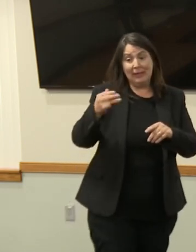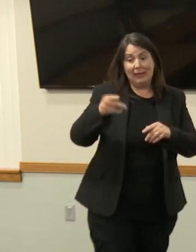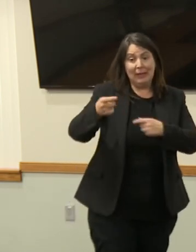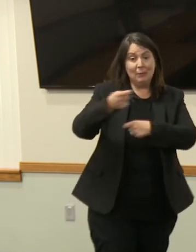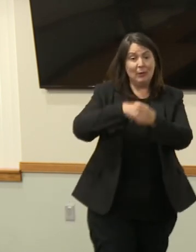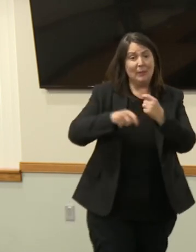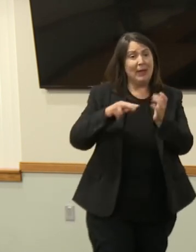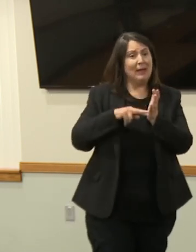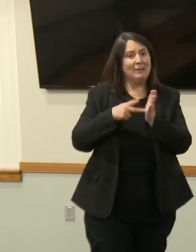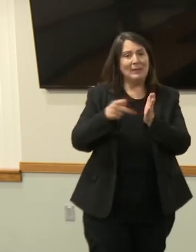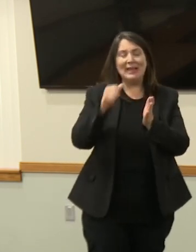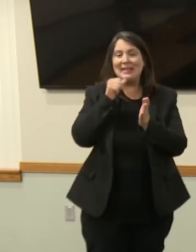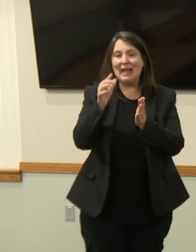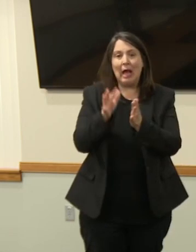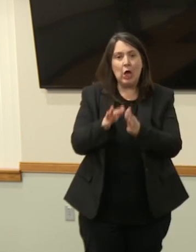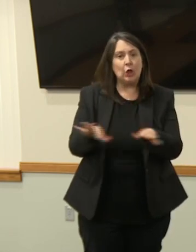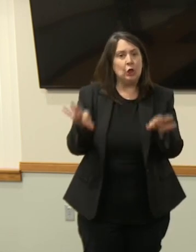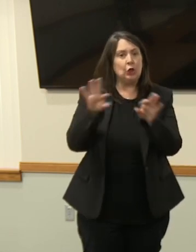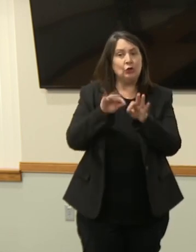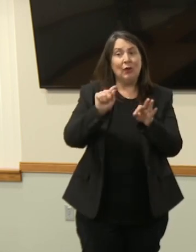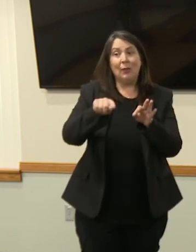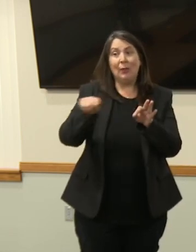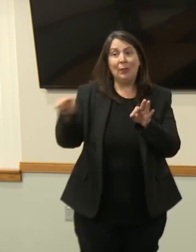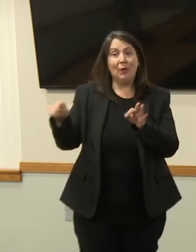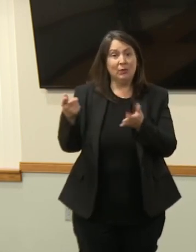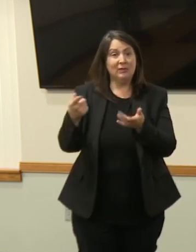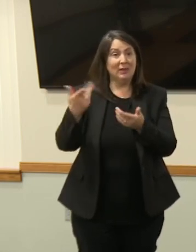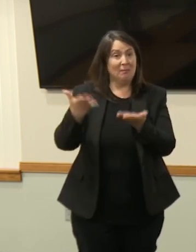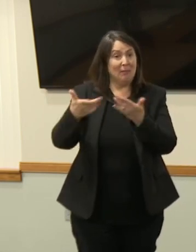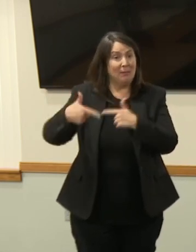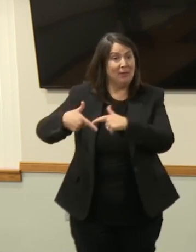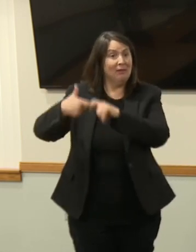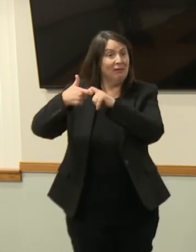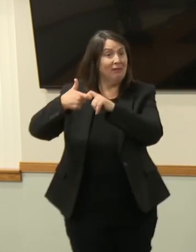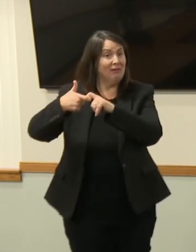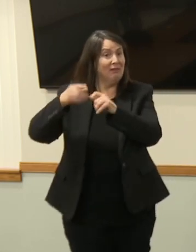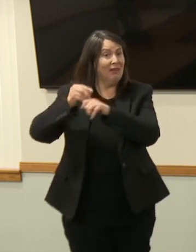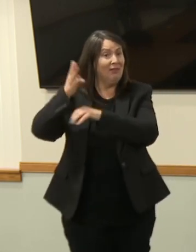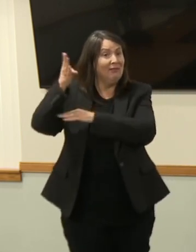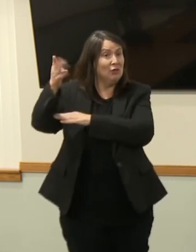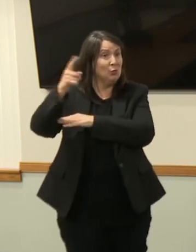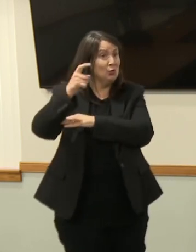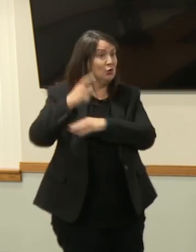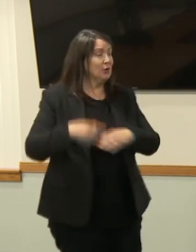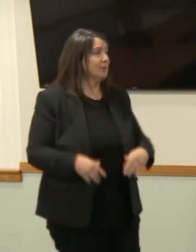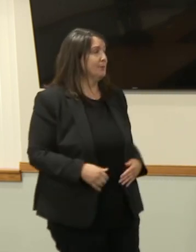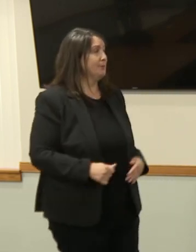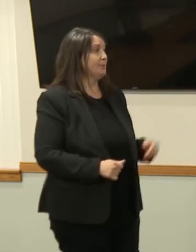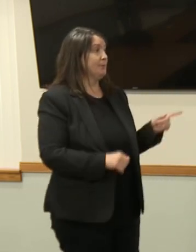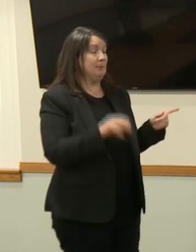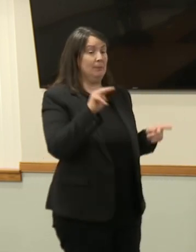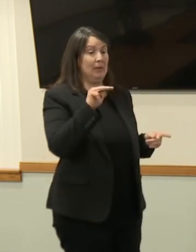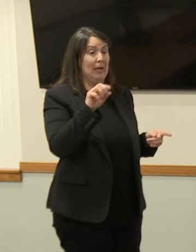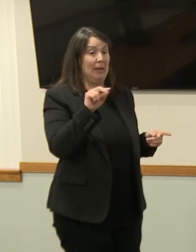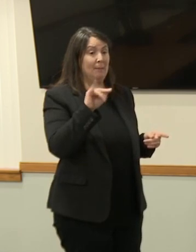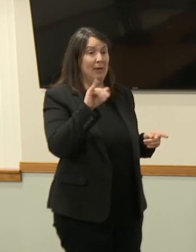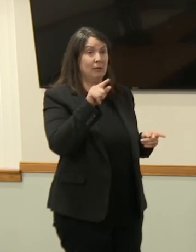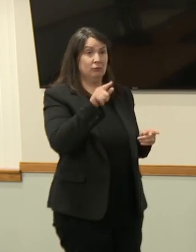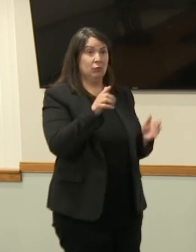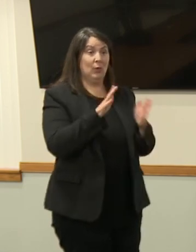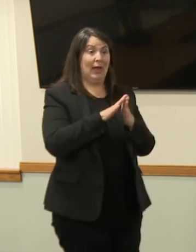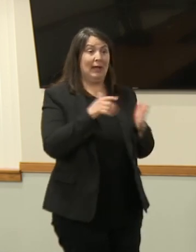urgent for preserving life start going away again very soon? The question is in terms of when will possibly other procedures